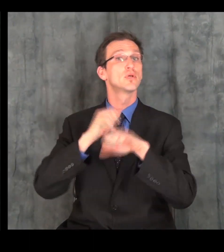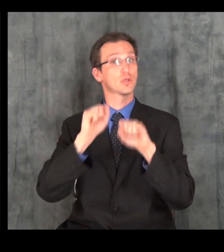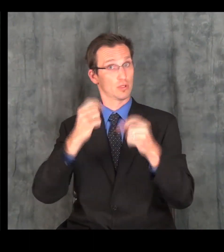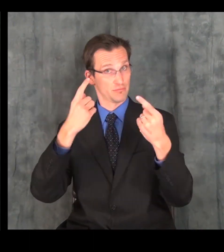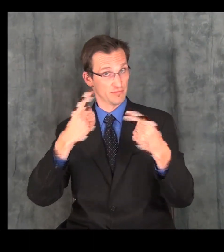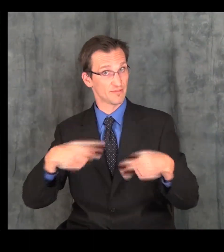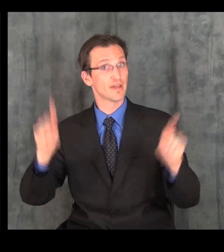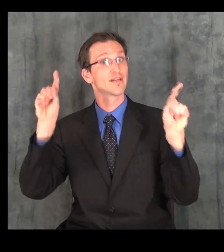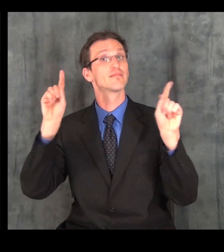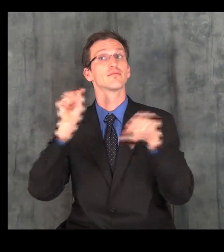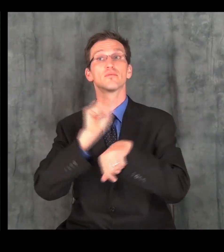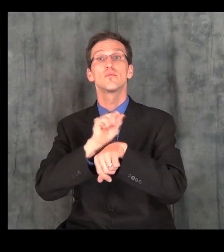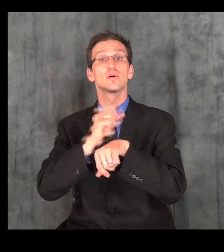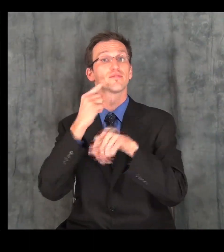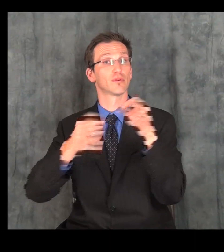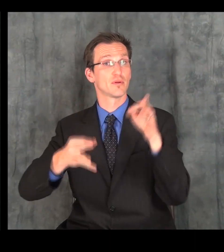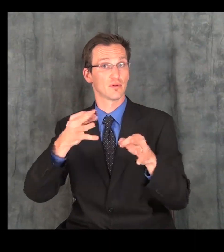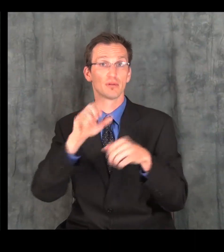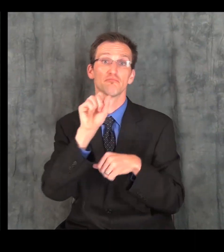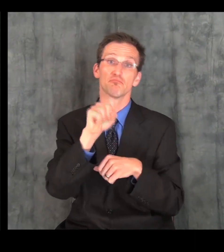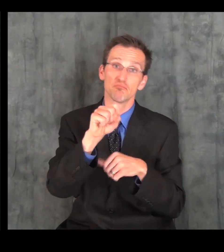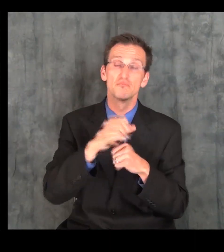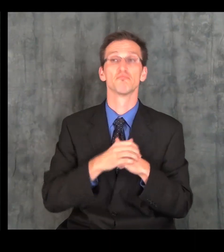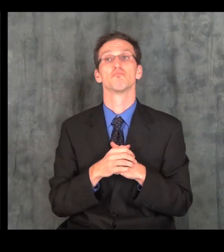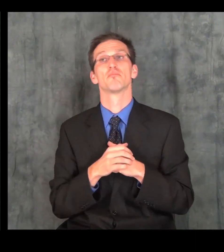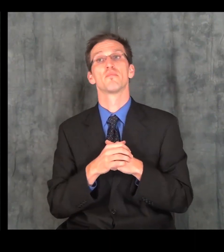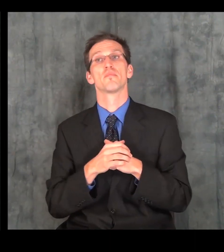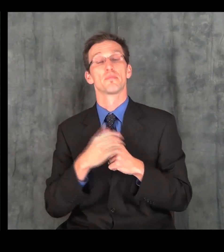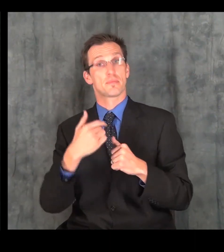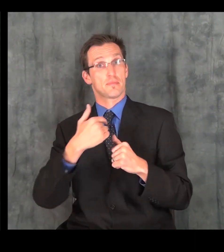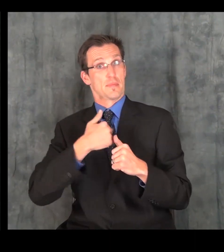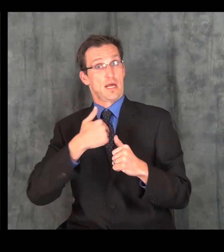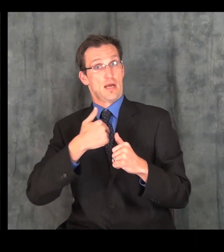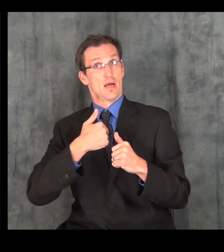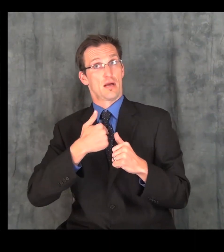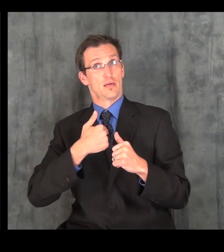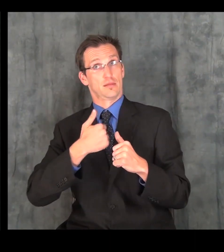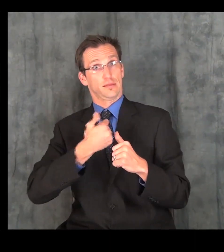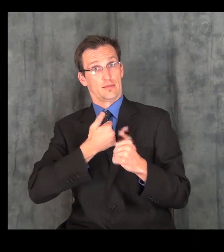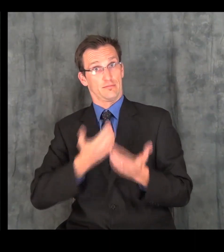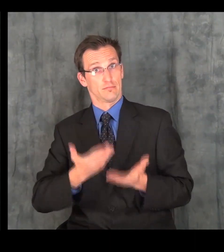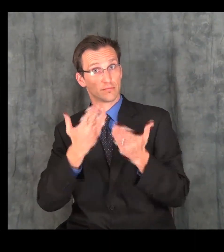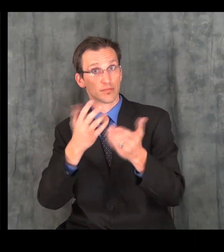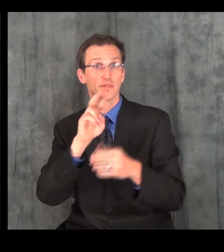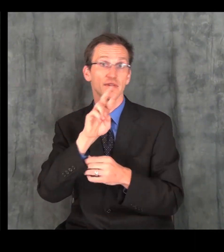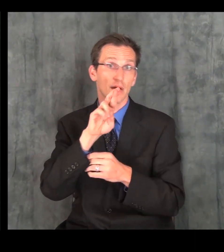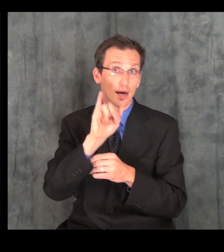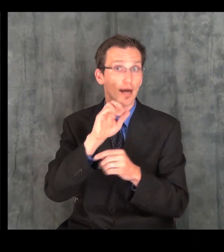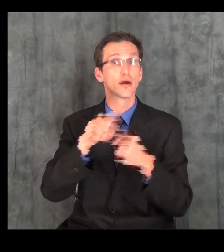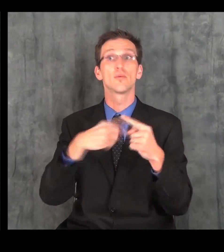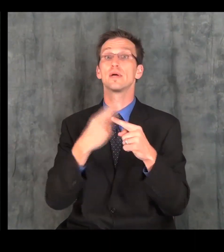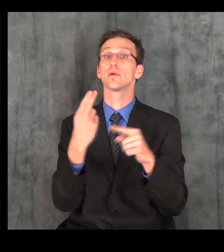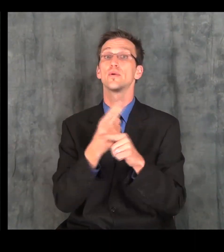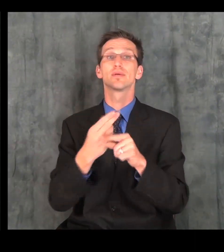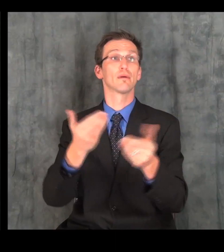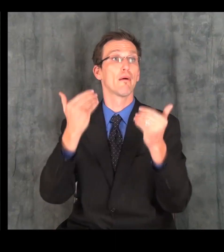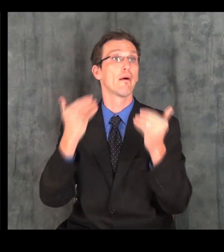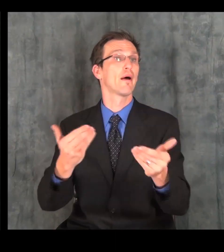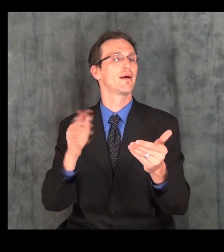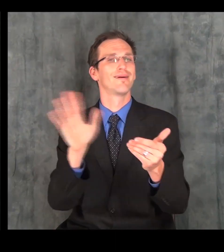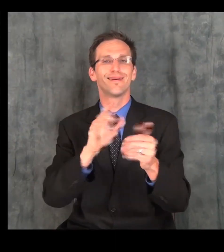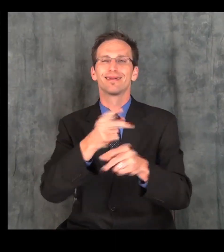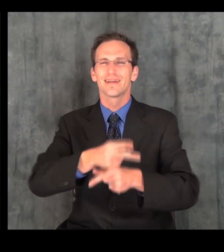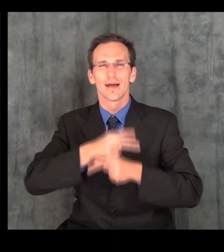very effectively. So I would suggest that I think VRI needs to be considered very carefully. Anyone considering using